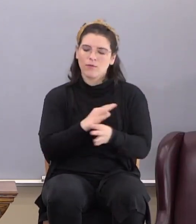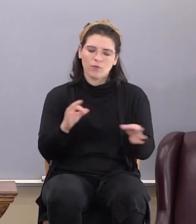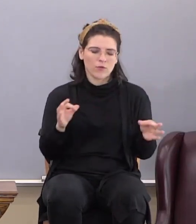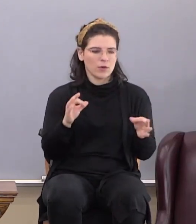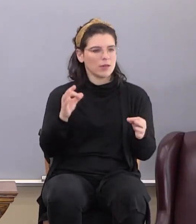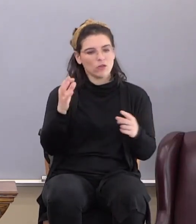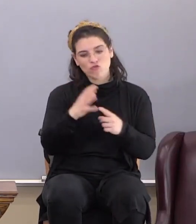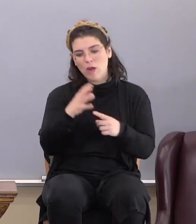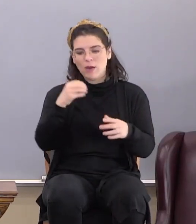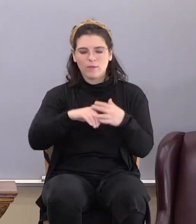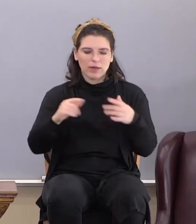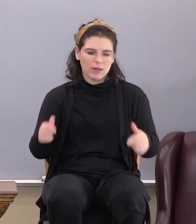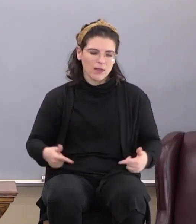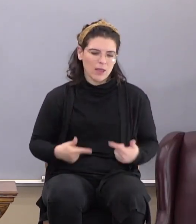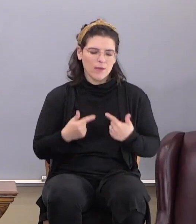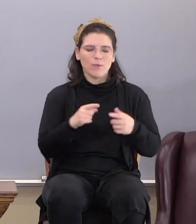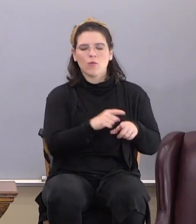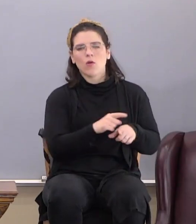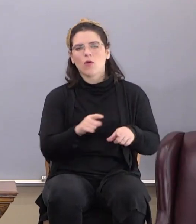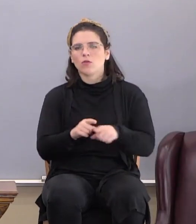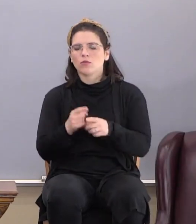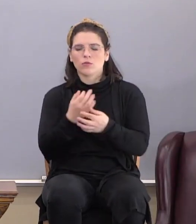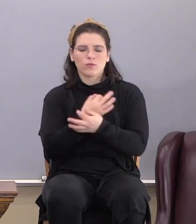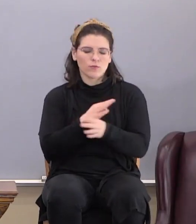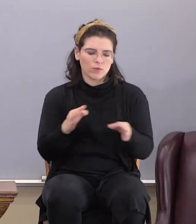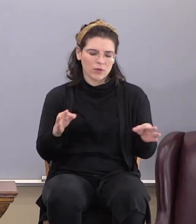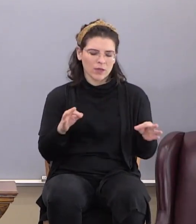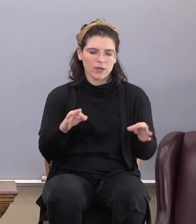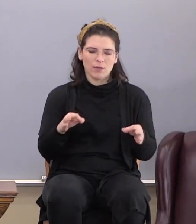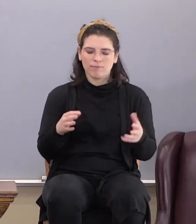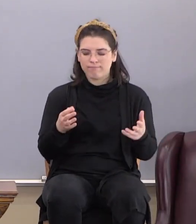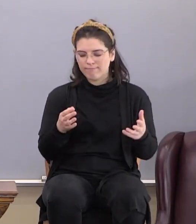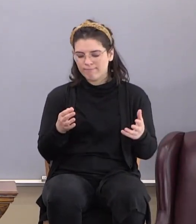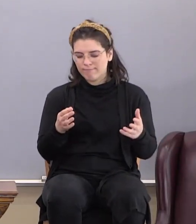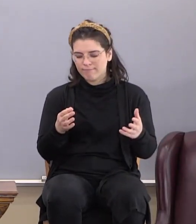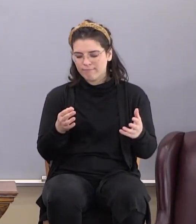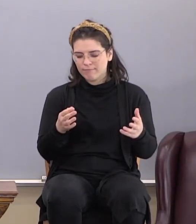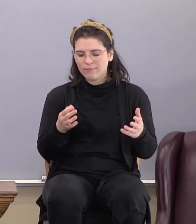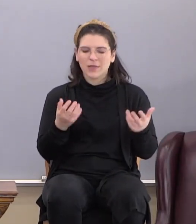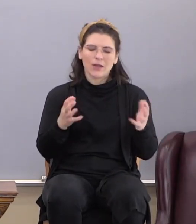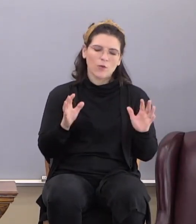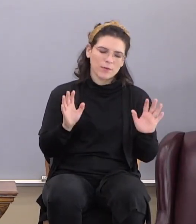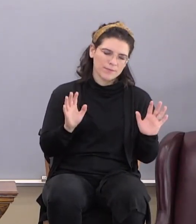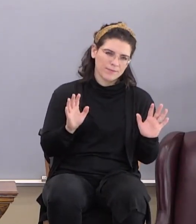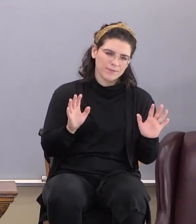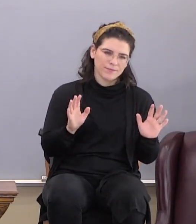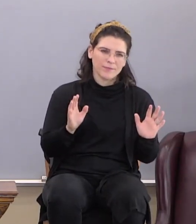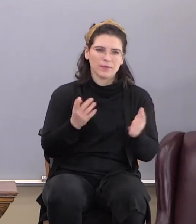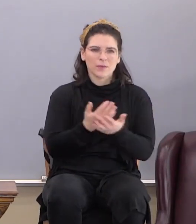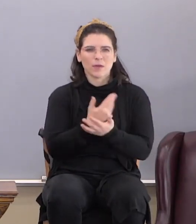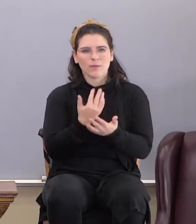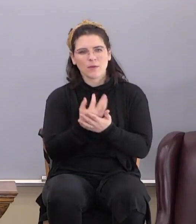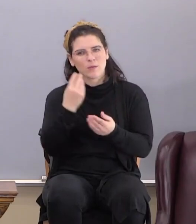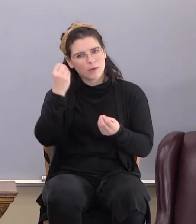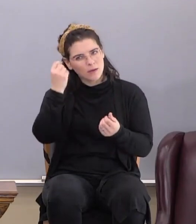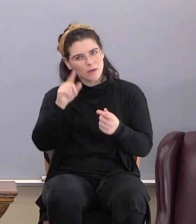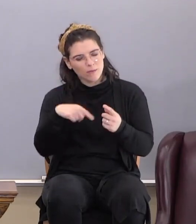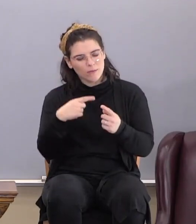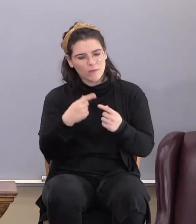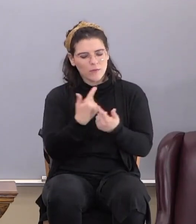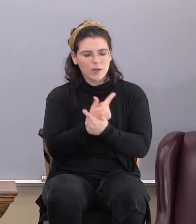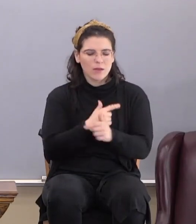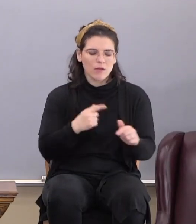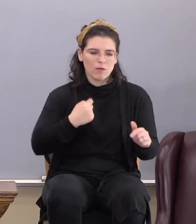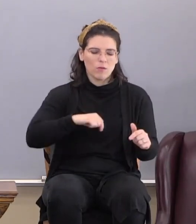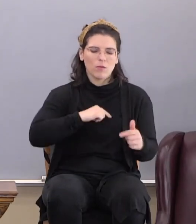life. But we're also free, as Paul, I don't want you know, sometimes when we think about liberty, we